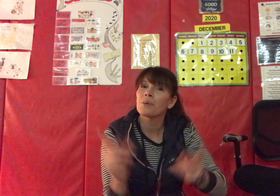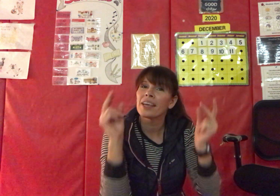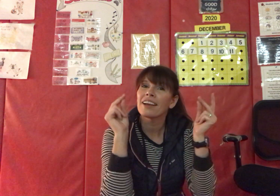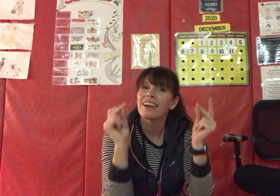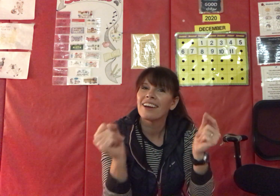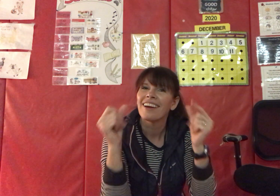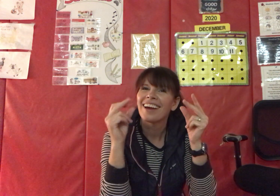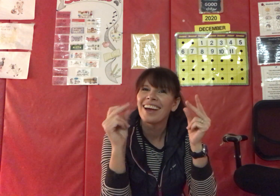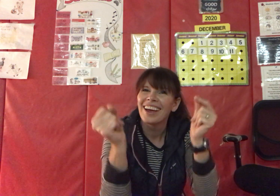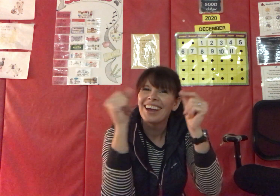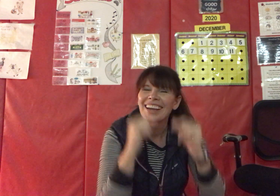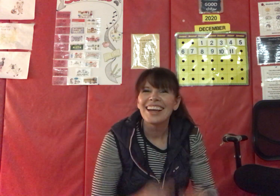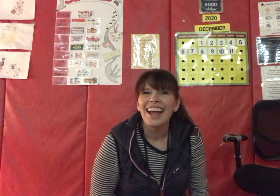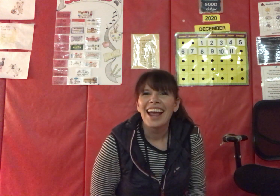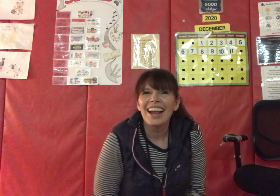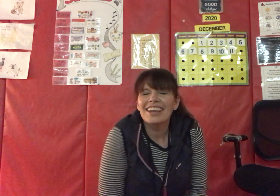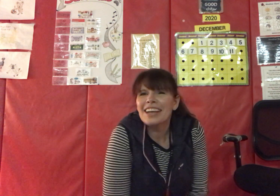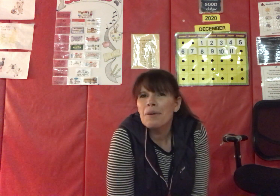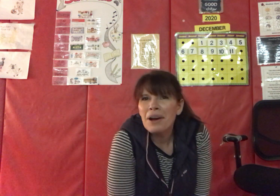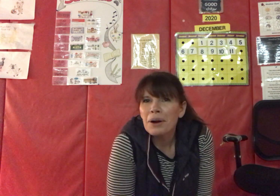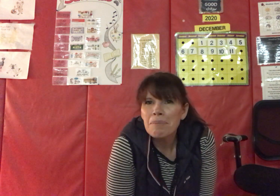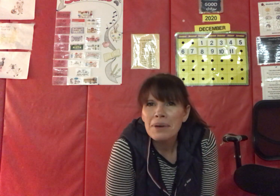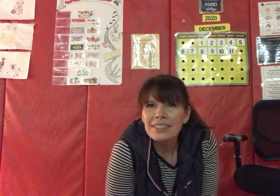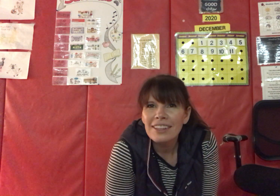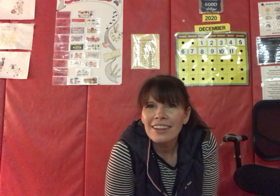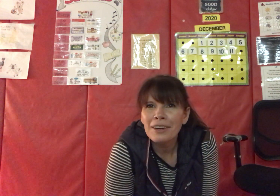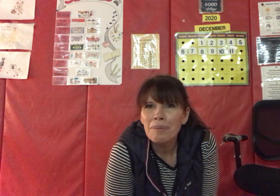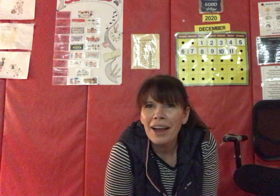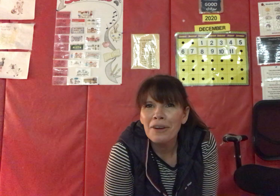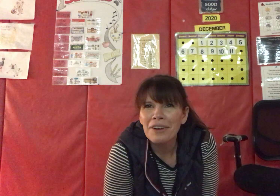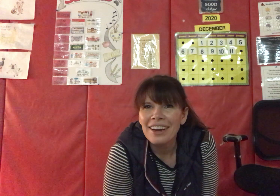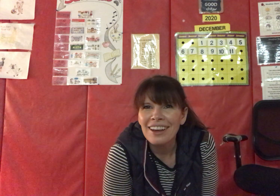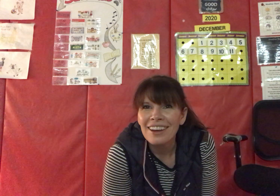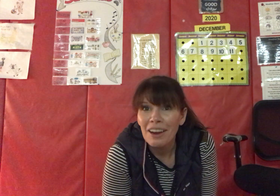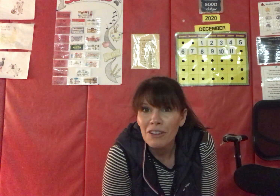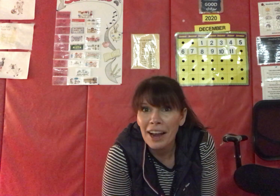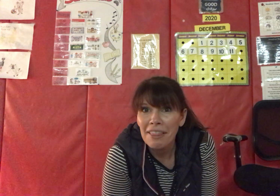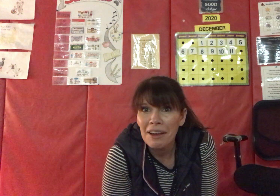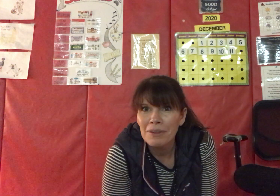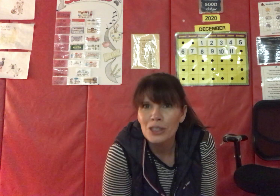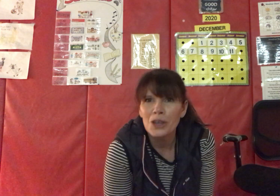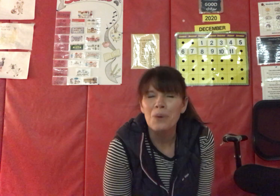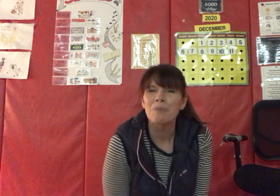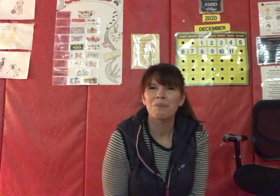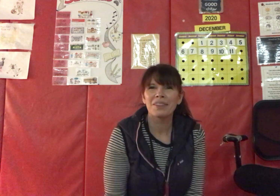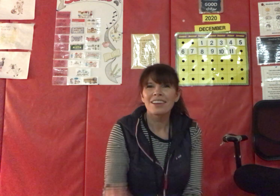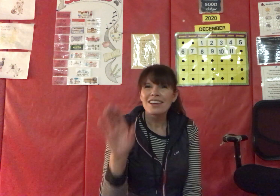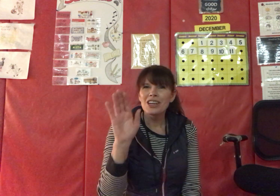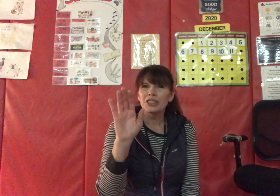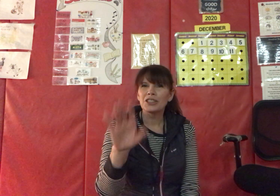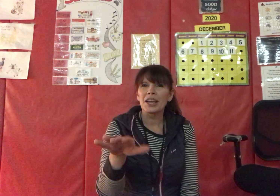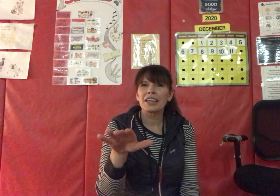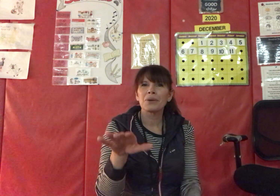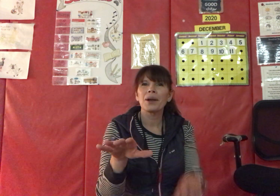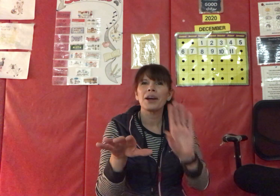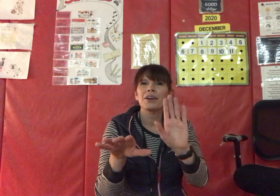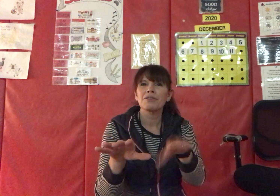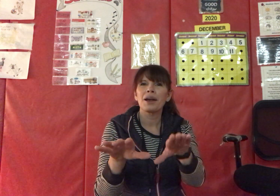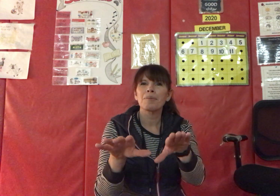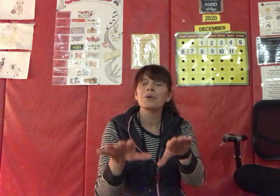Week. And how about our months of the year Macarena? I forgot that one too. January,